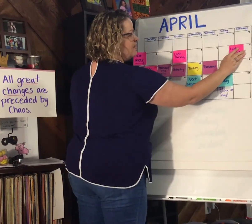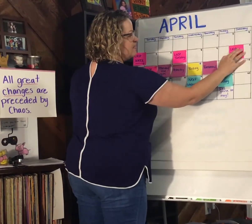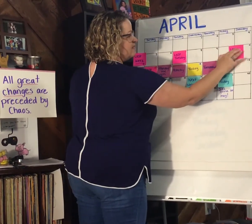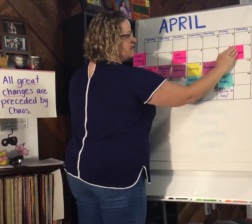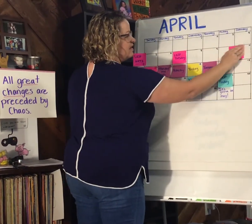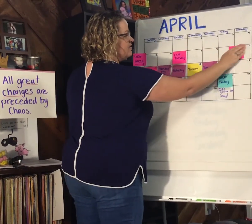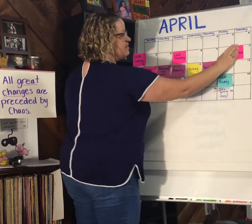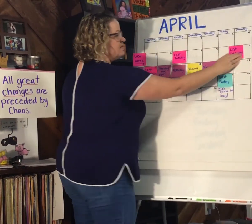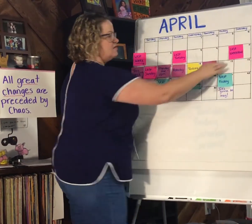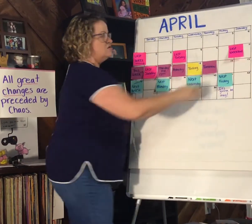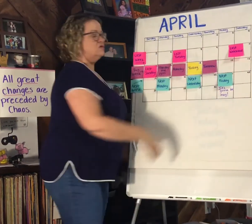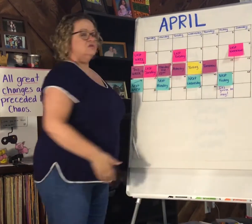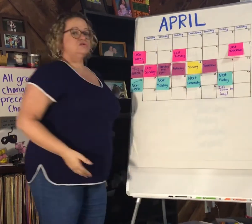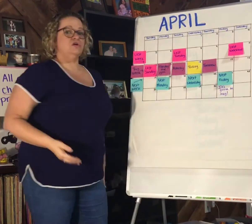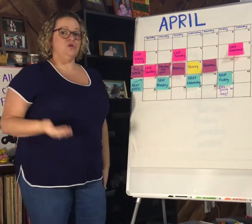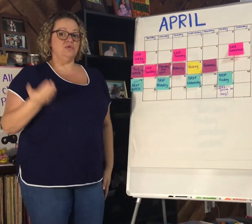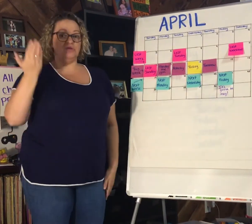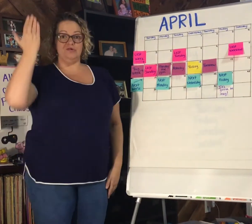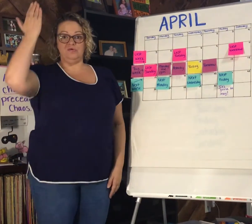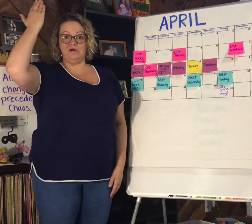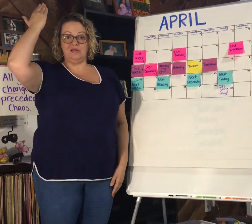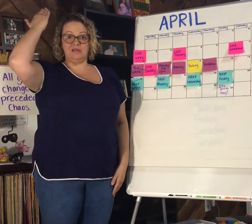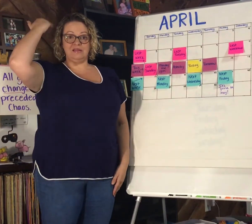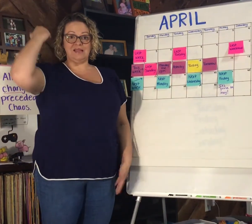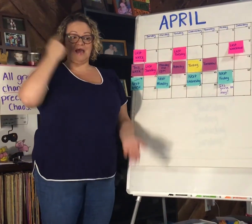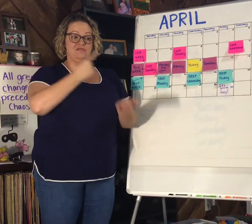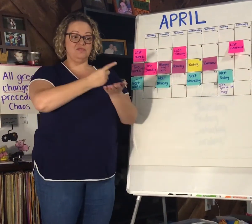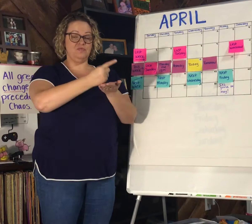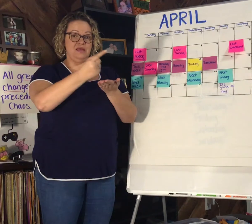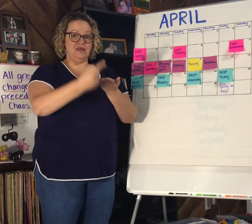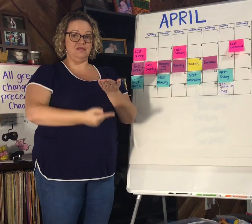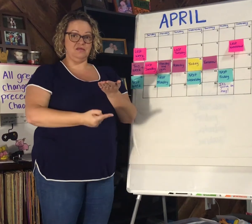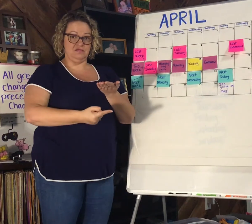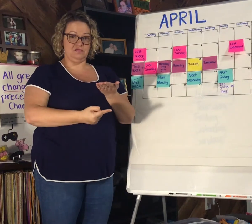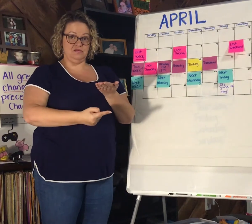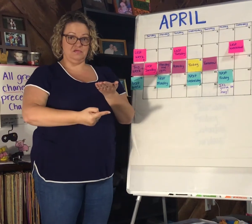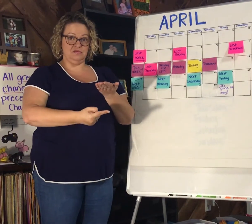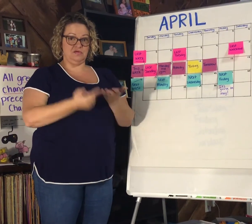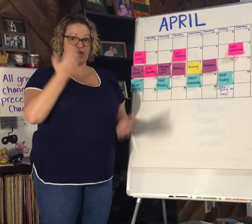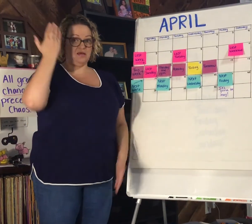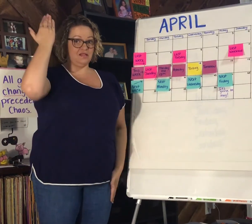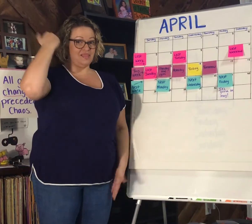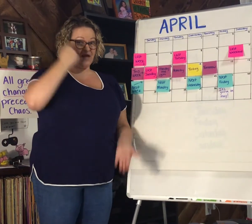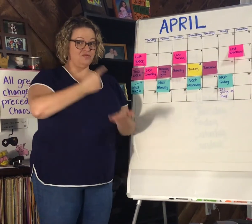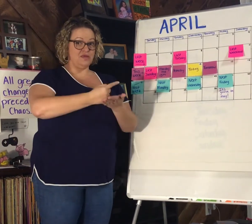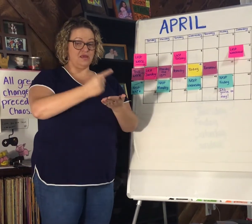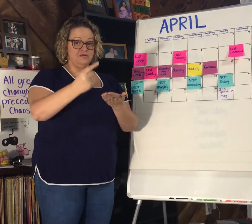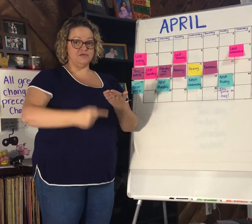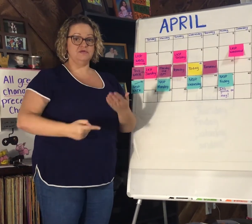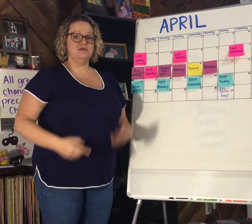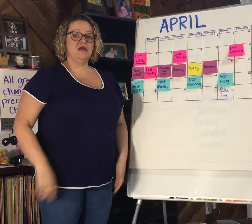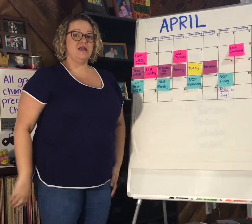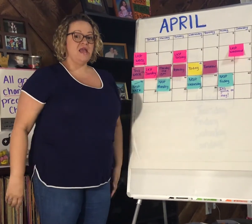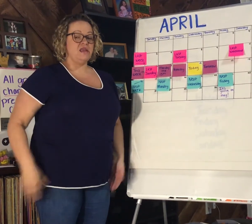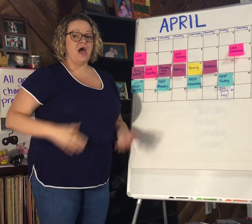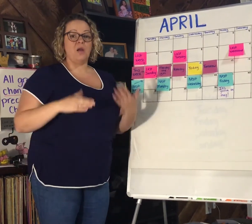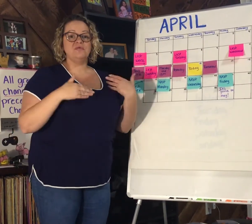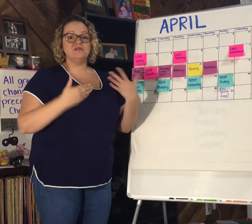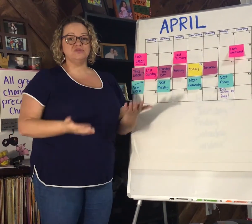and the 11th. So you would do last weekend. Okay? Last weekend. Again, I will send you the